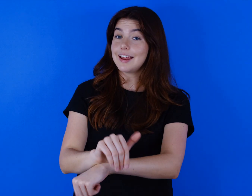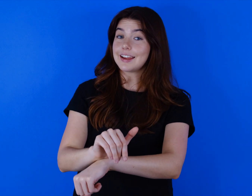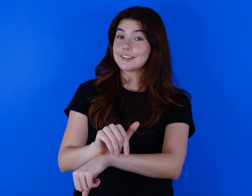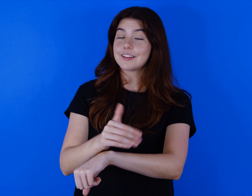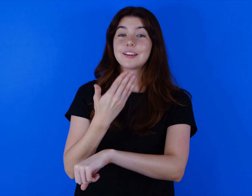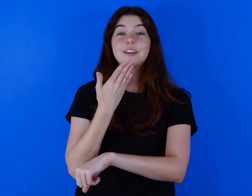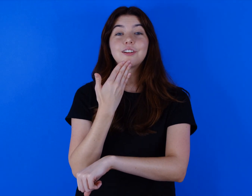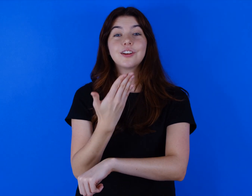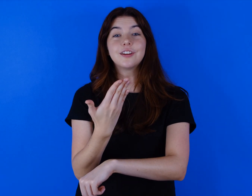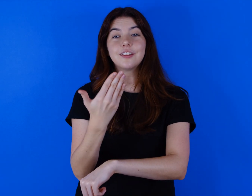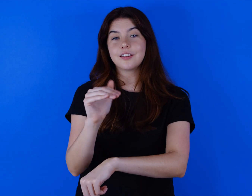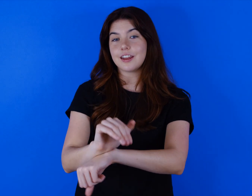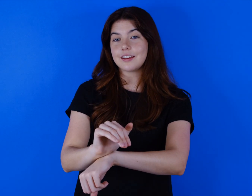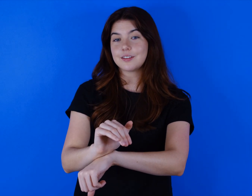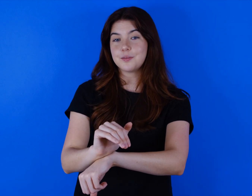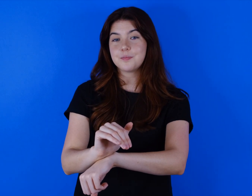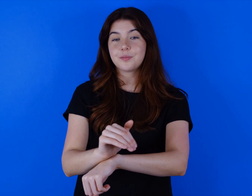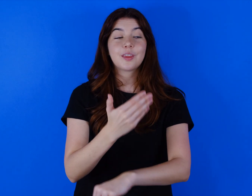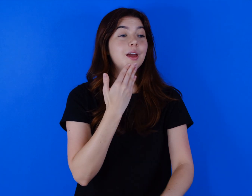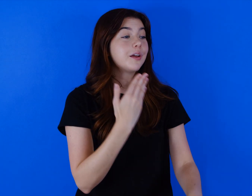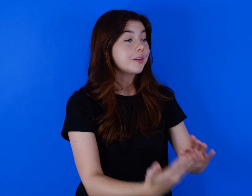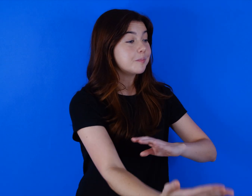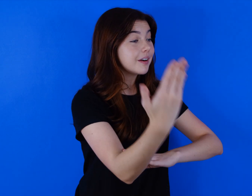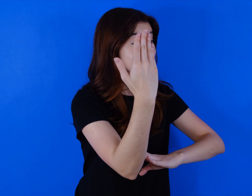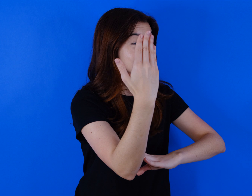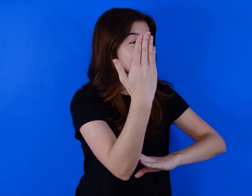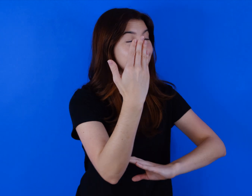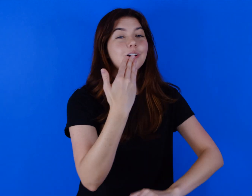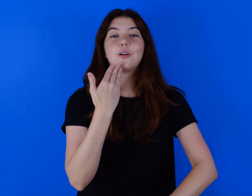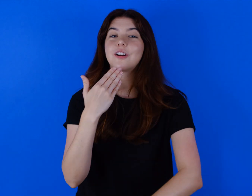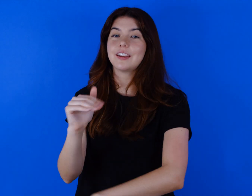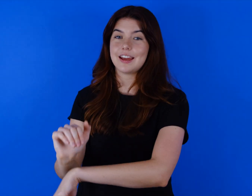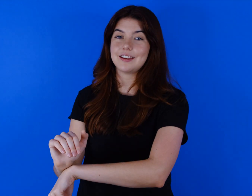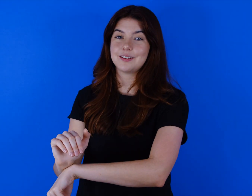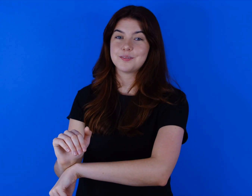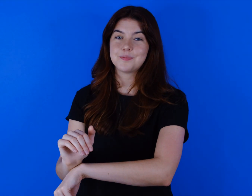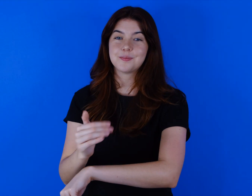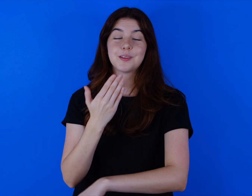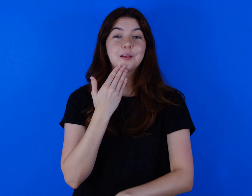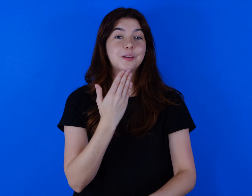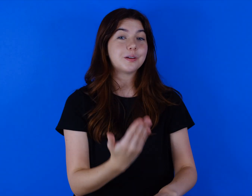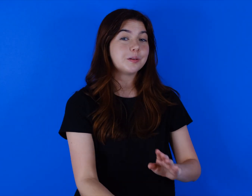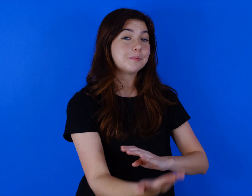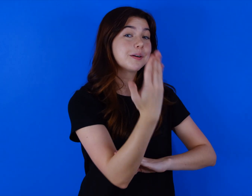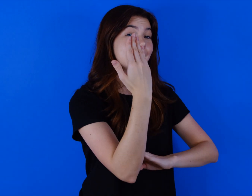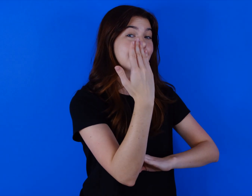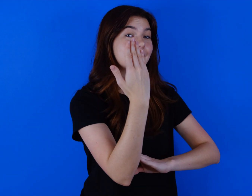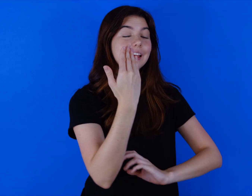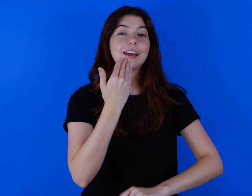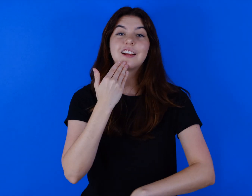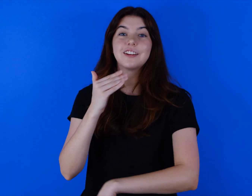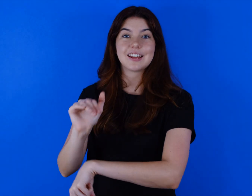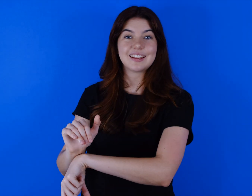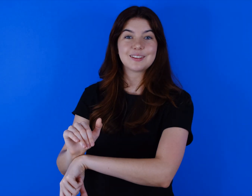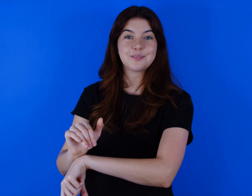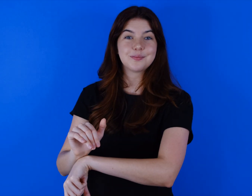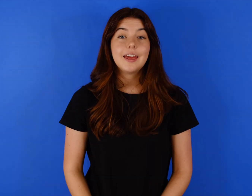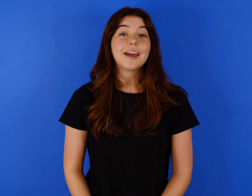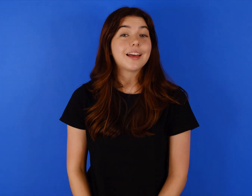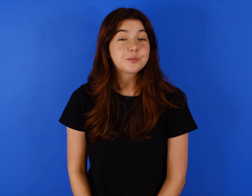night, good night. Good morning or good night. Good morning, good night. And last but not